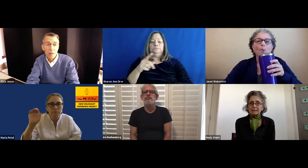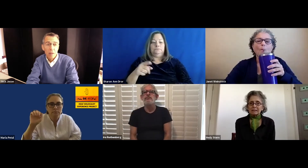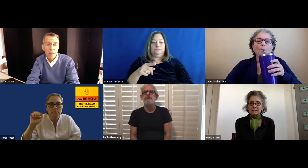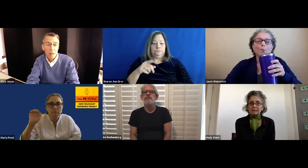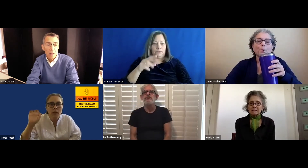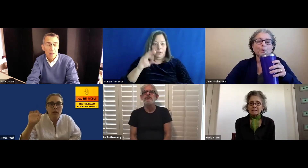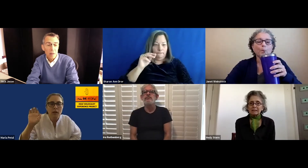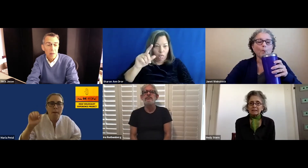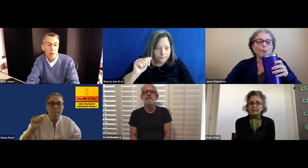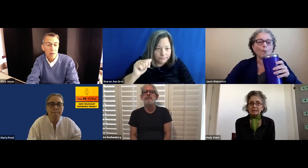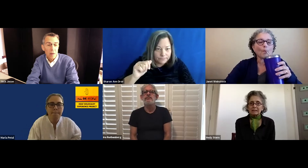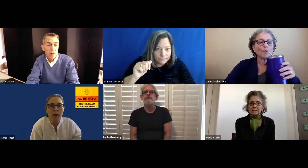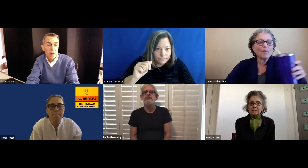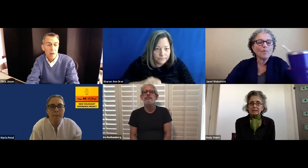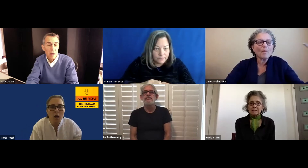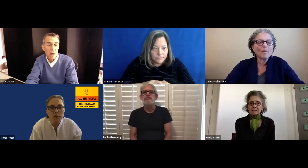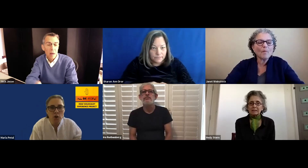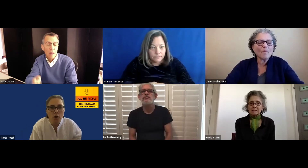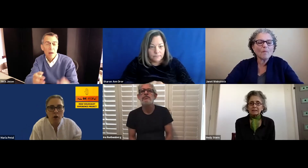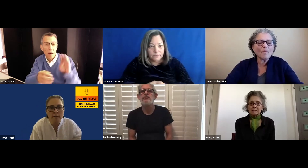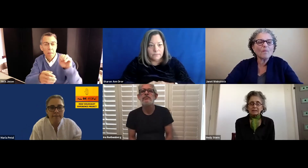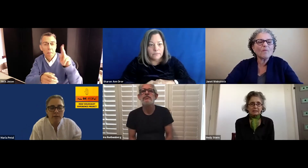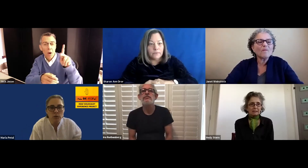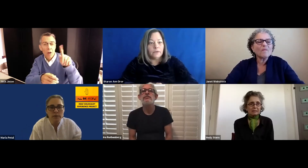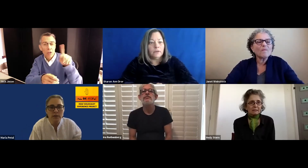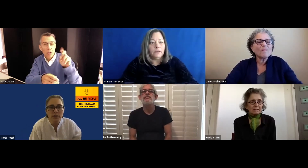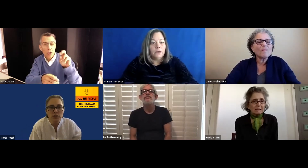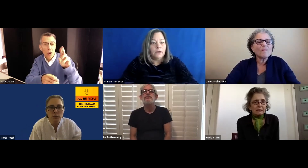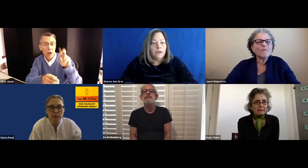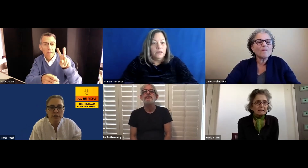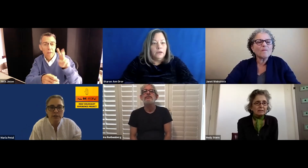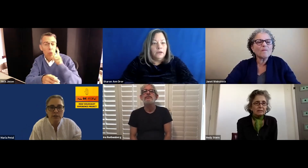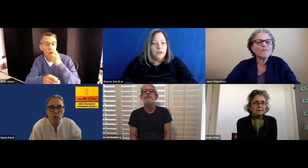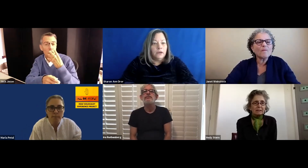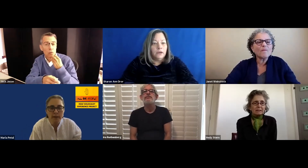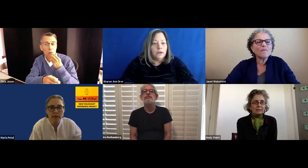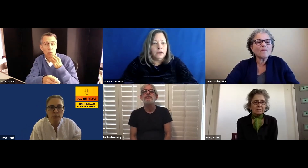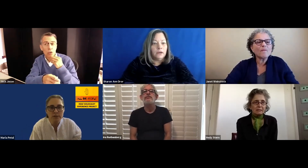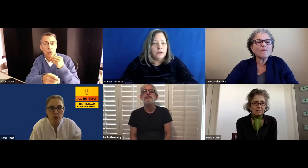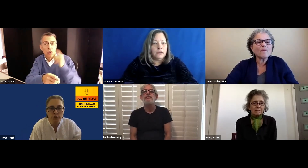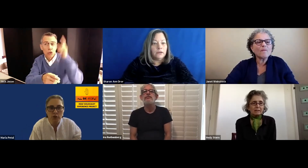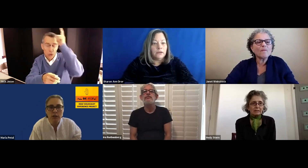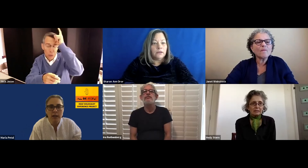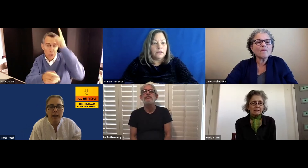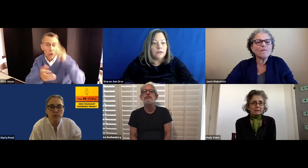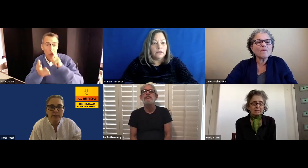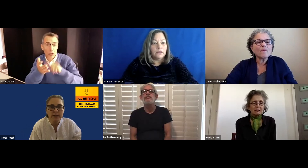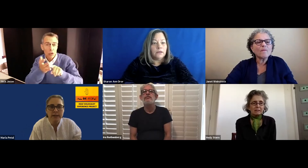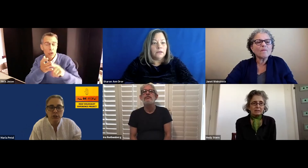Good. Mark Zorov, who is a Jewish German researcher, has written a